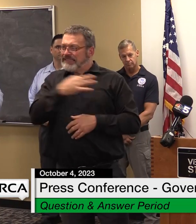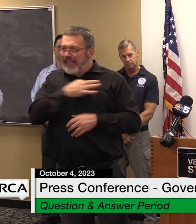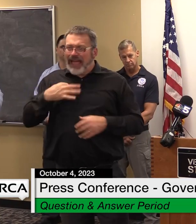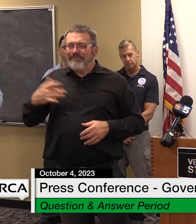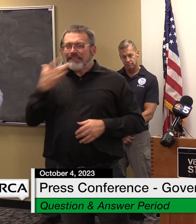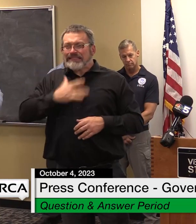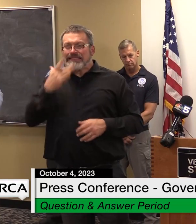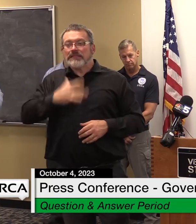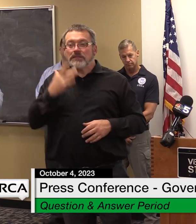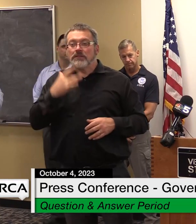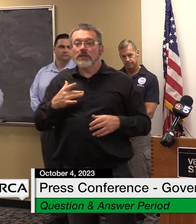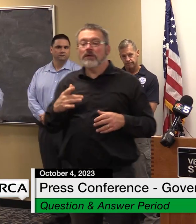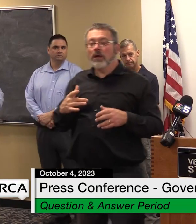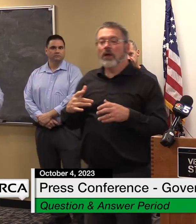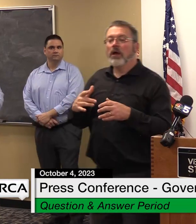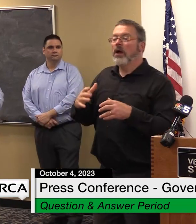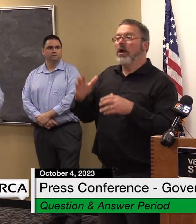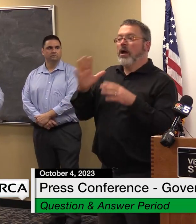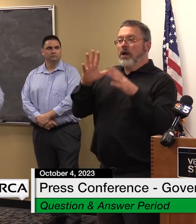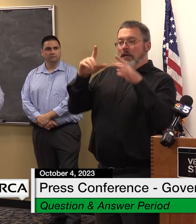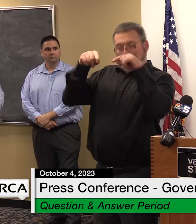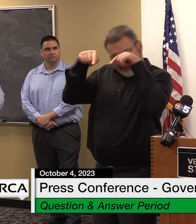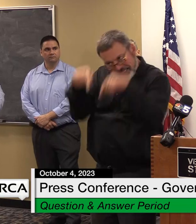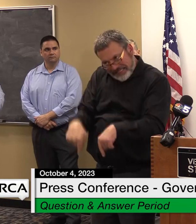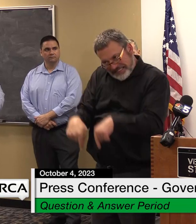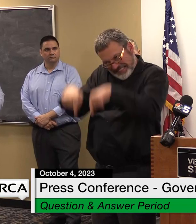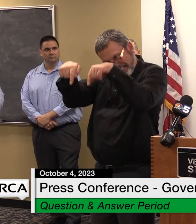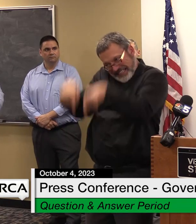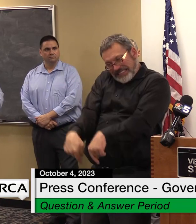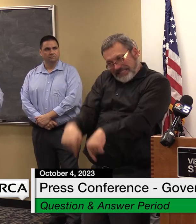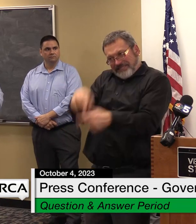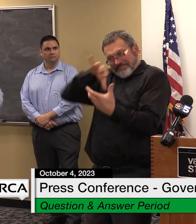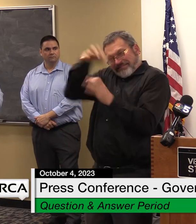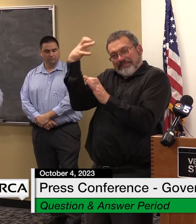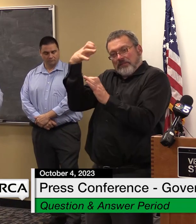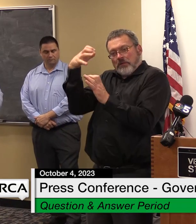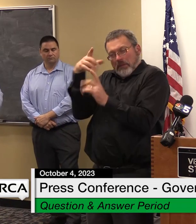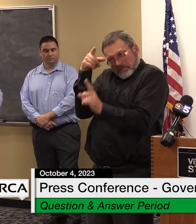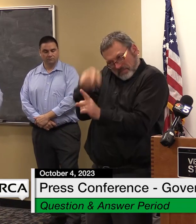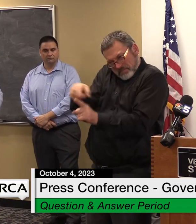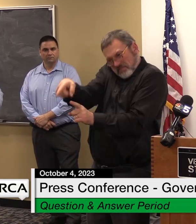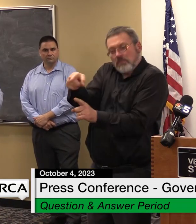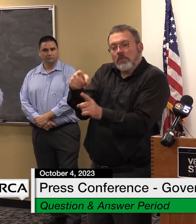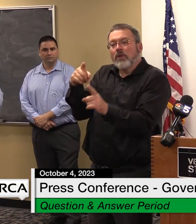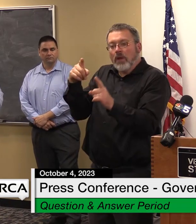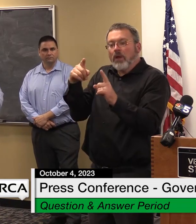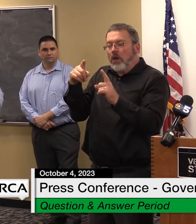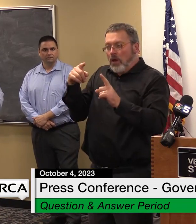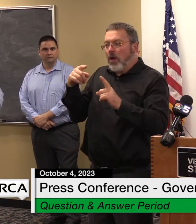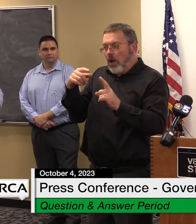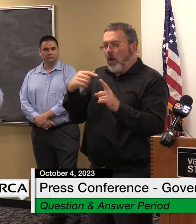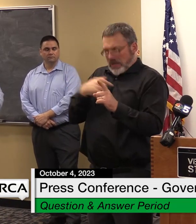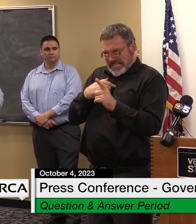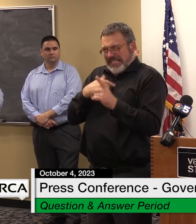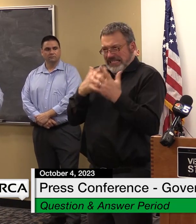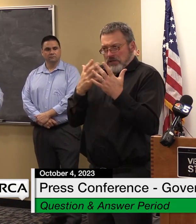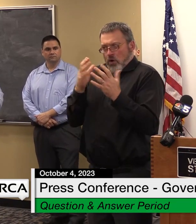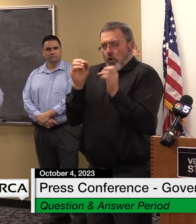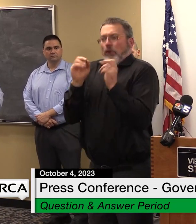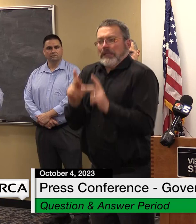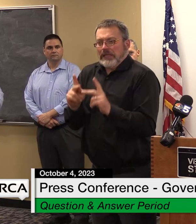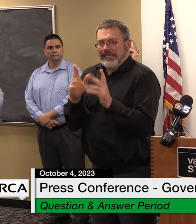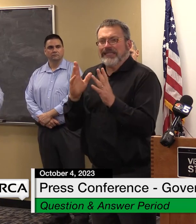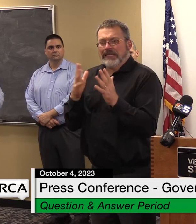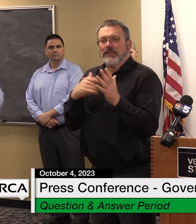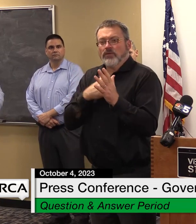Got it. Thank you. Yeah. Overall, there's still a lack of tradespeople. Governor, statewide, there's